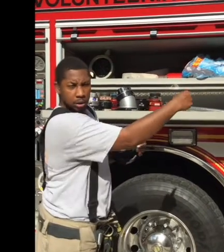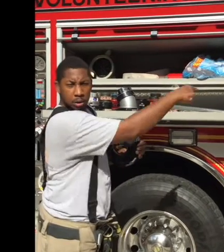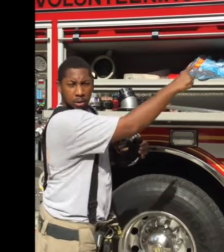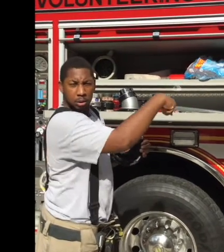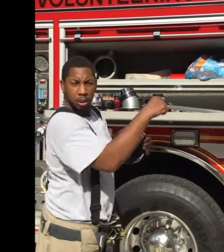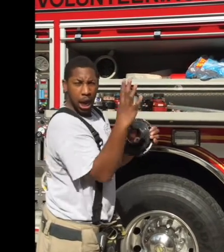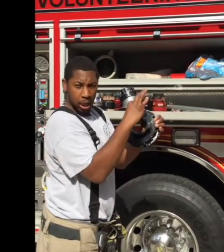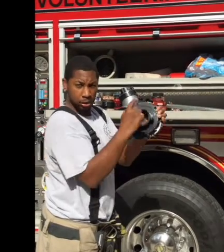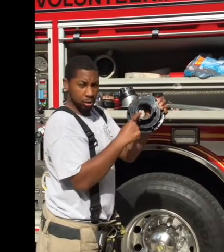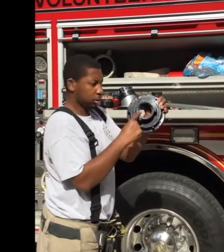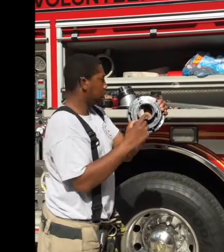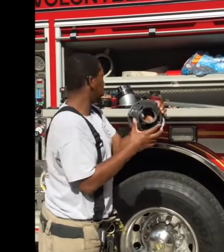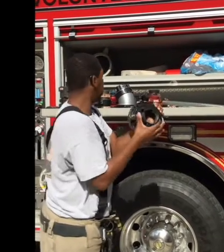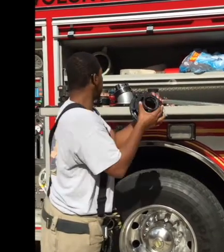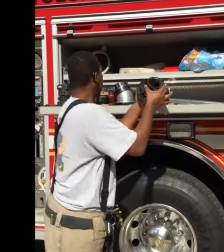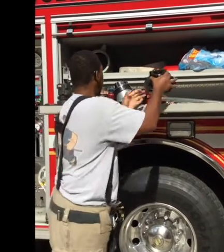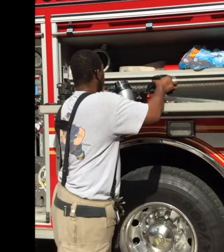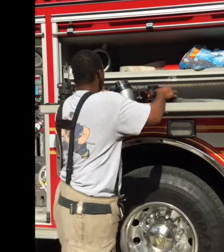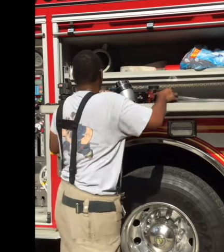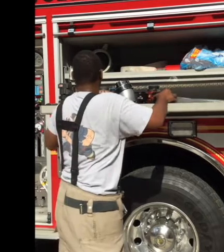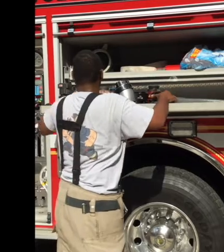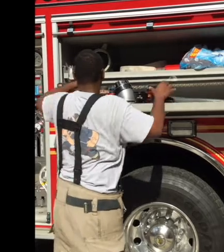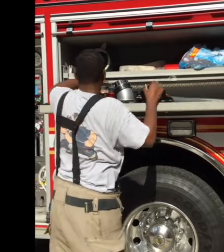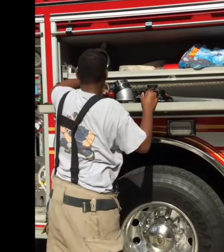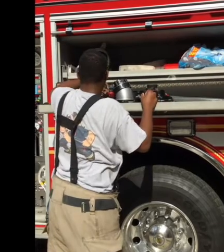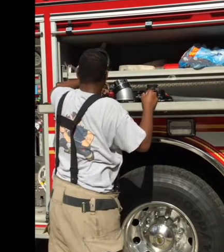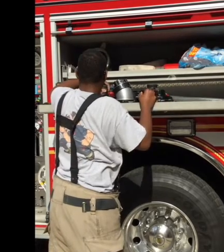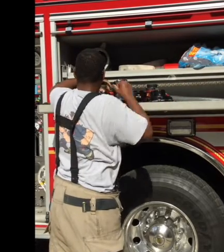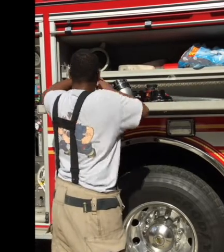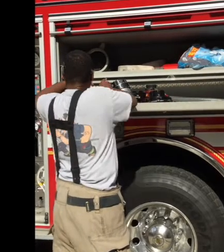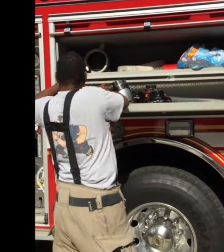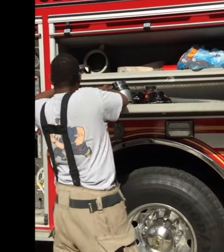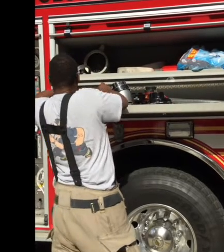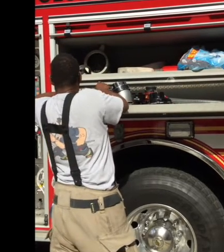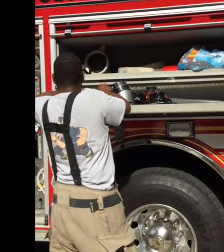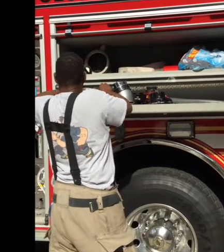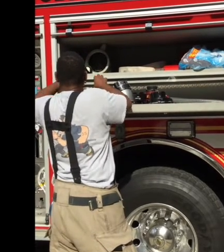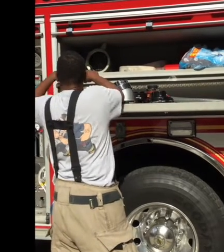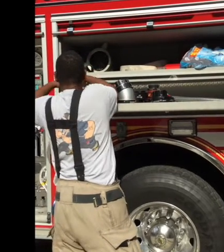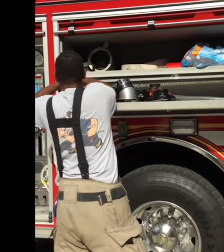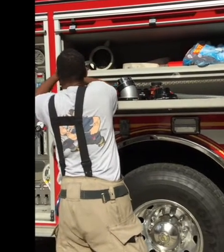So this will connect to the fire truck.